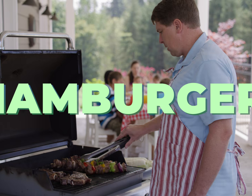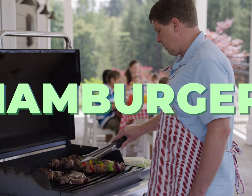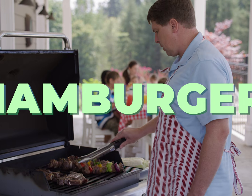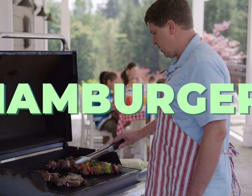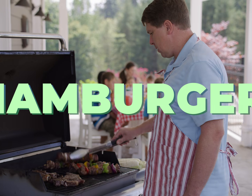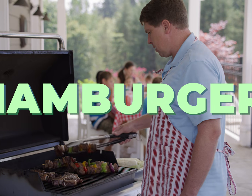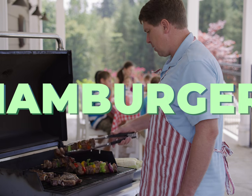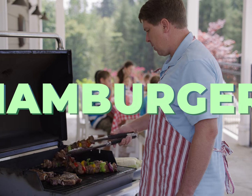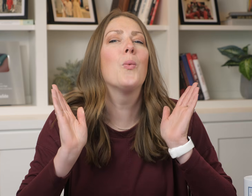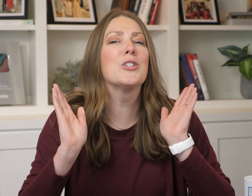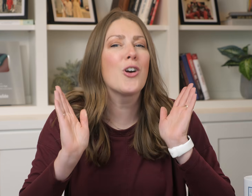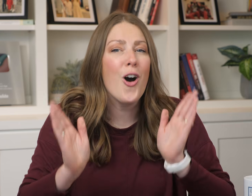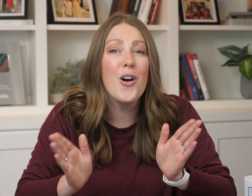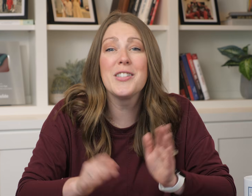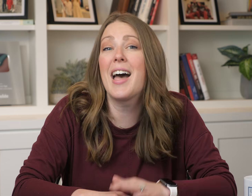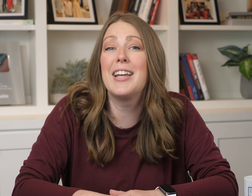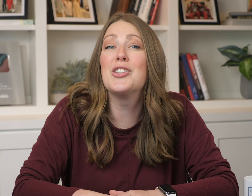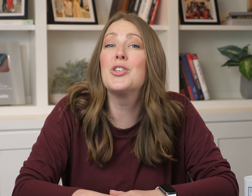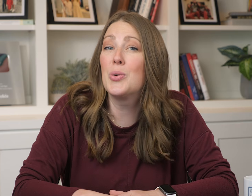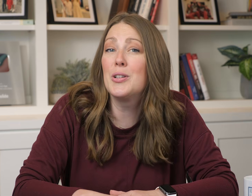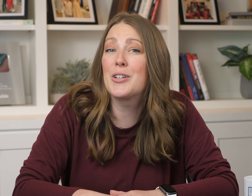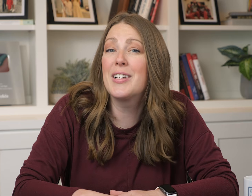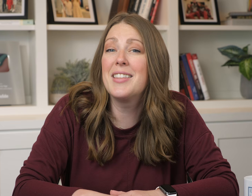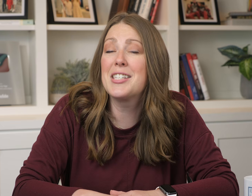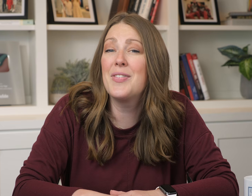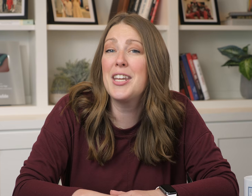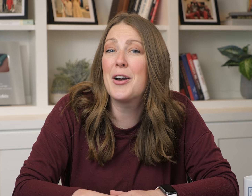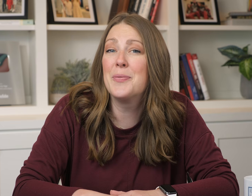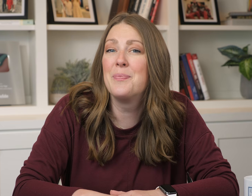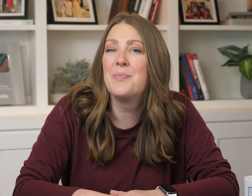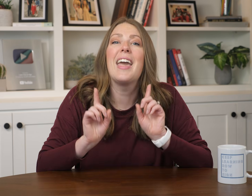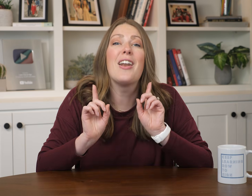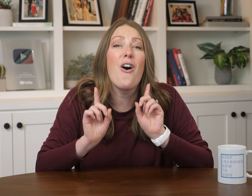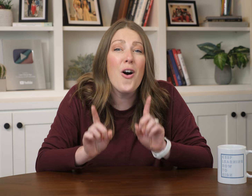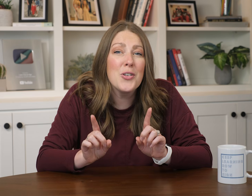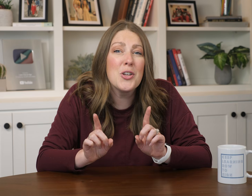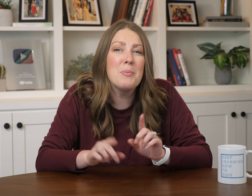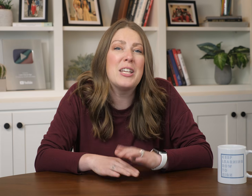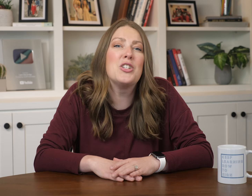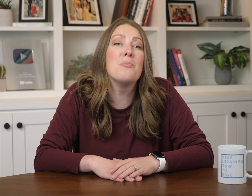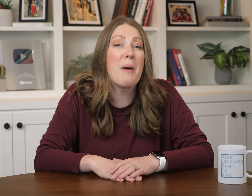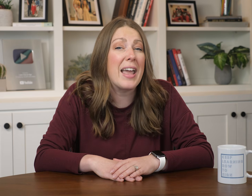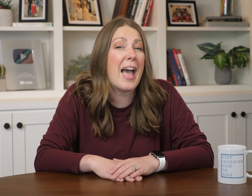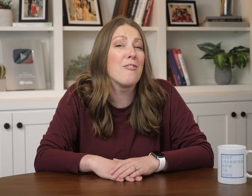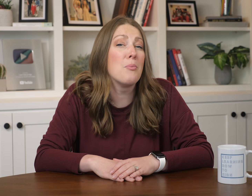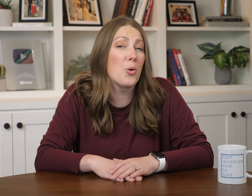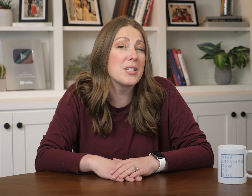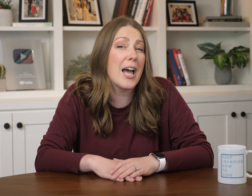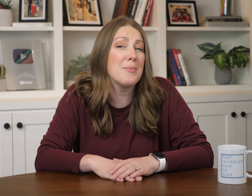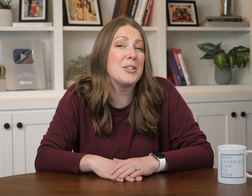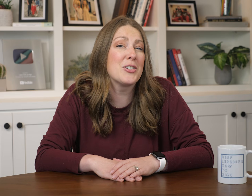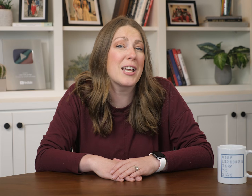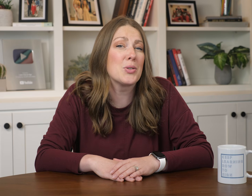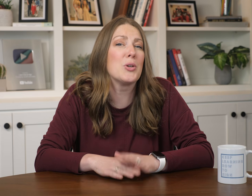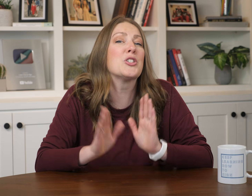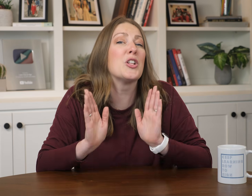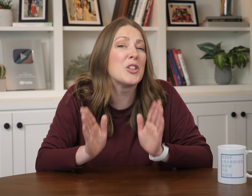and cooking out, which are all signs you'll learn in this video. It also means you might have more time in your schedule to